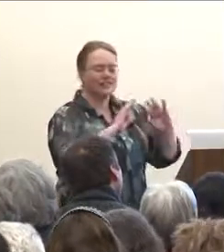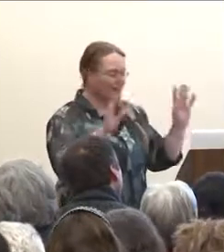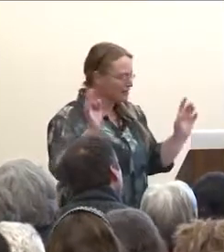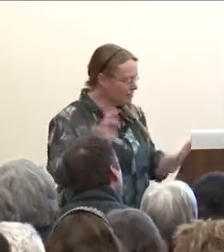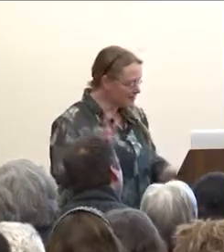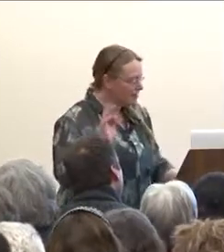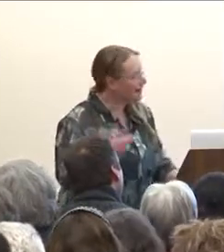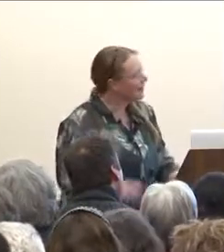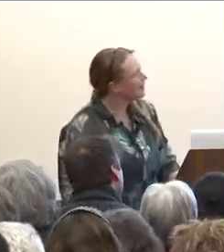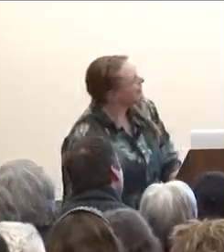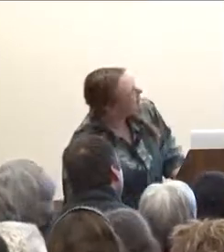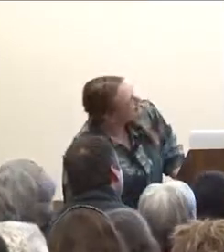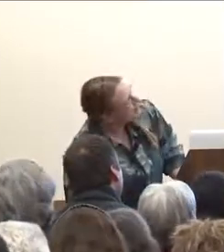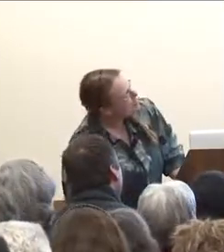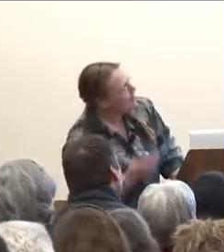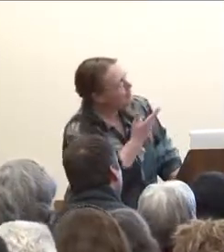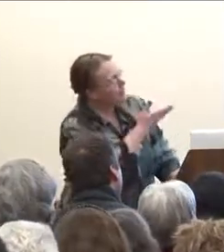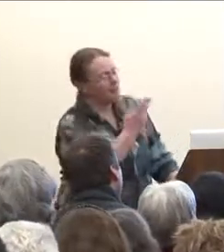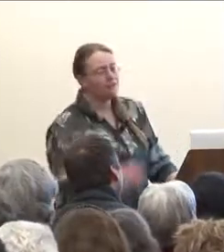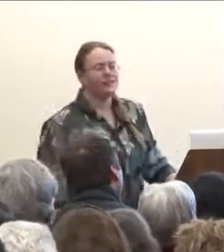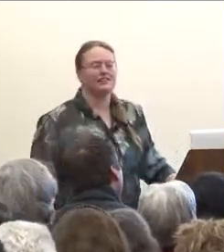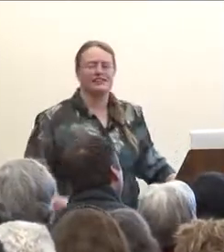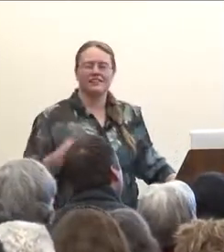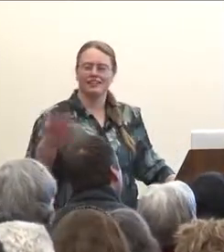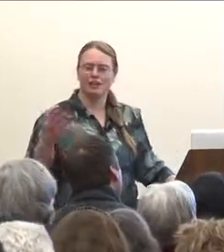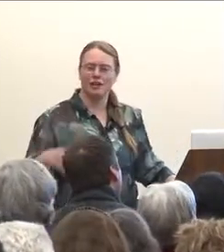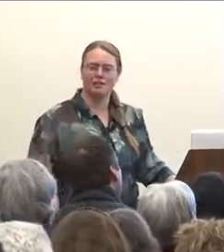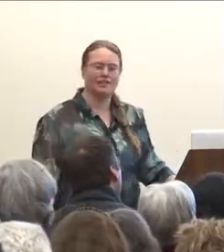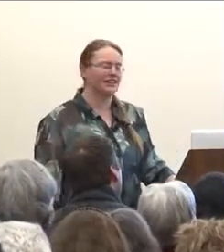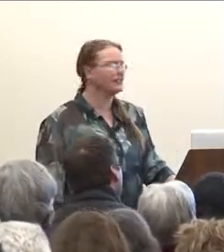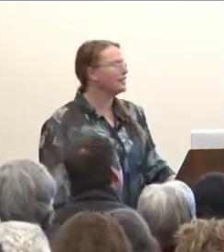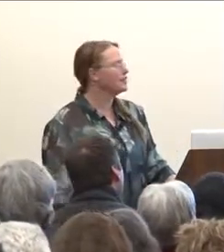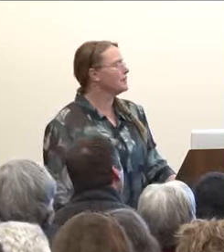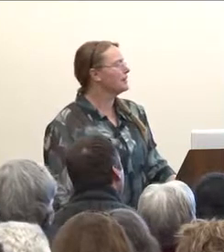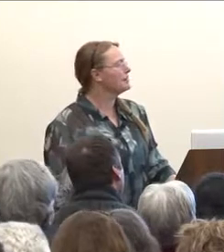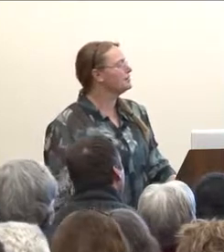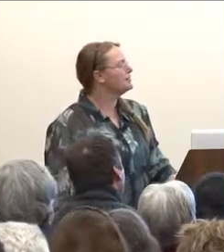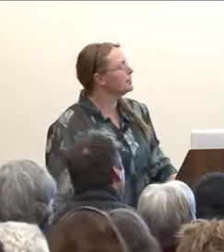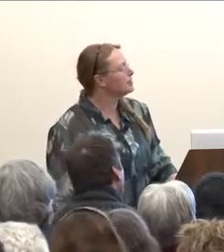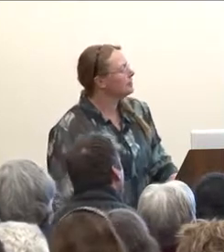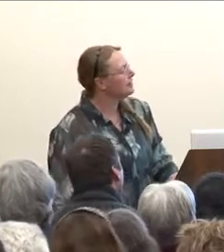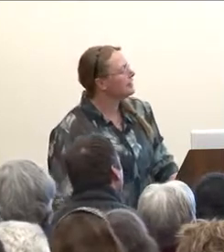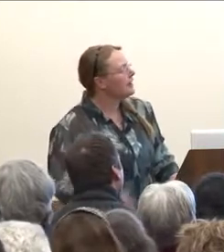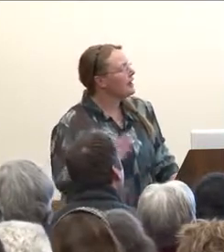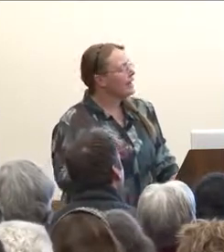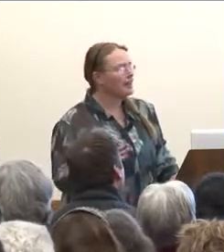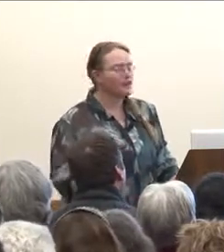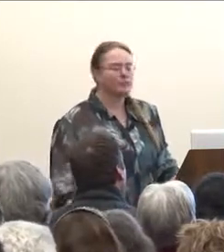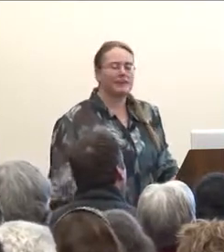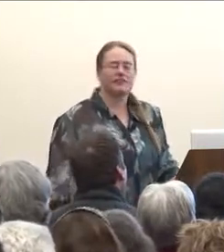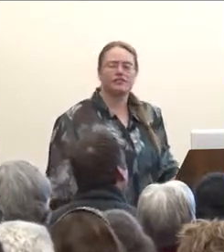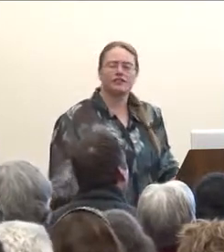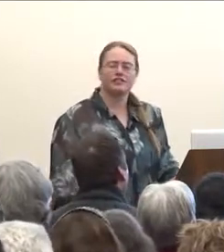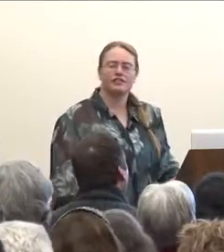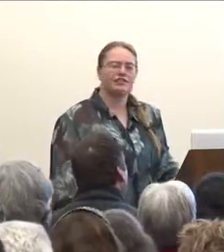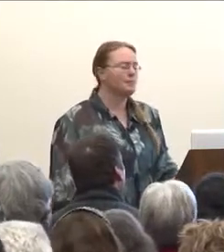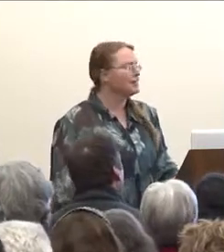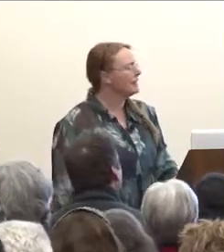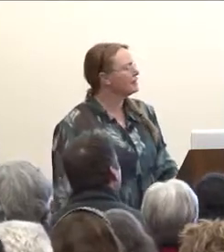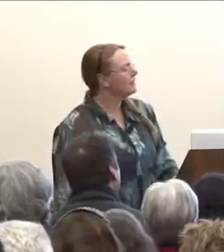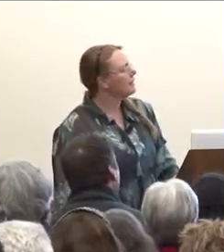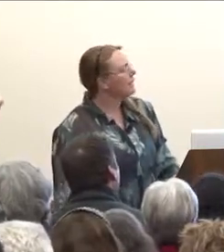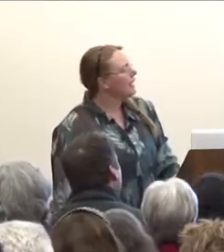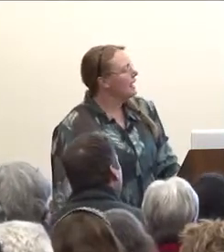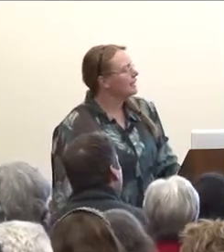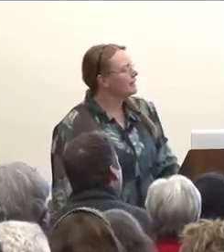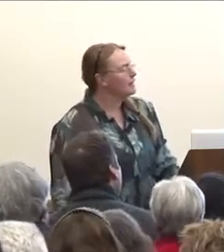it's just bizarre. But anyway, we have a feature. The grammar of English cares about this feature number. It cares about the structure